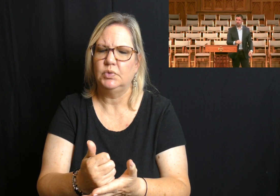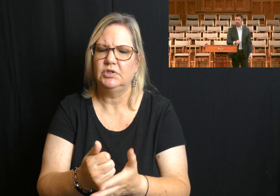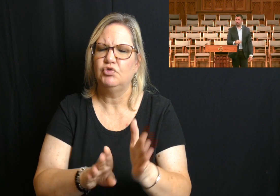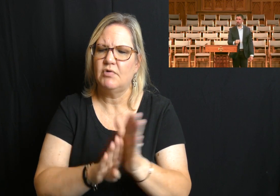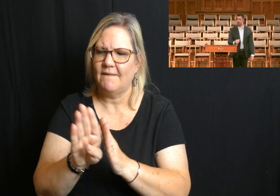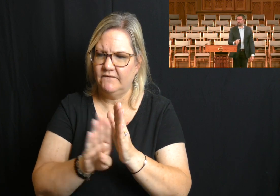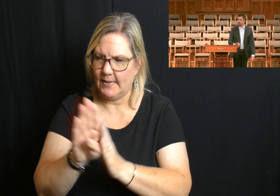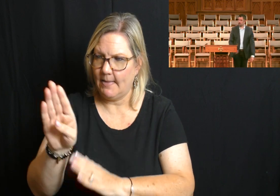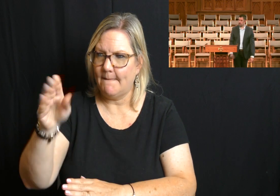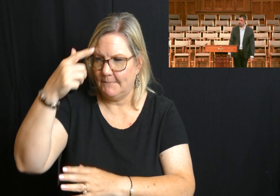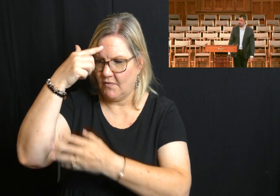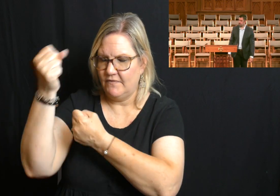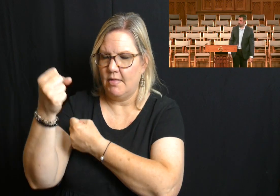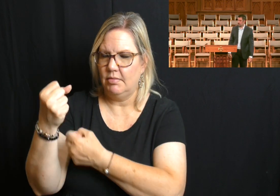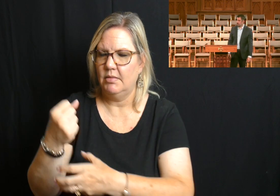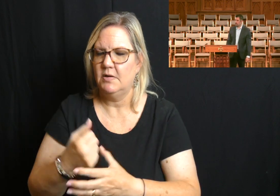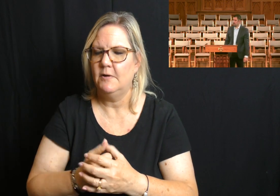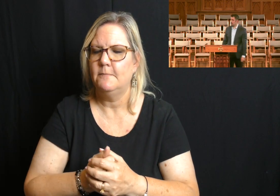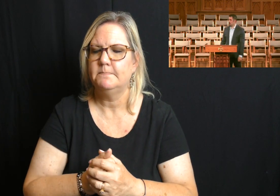muscles.